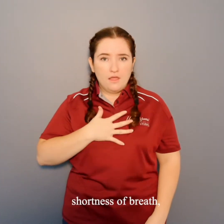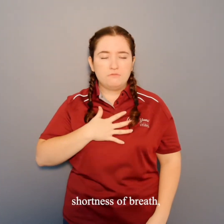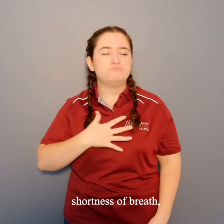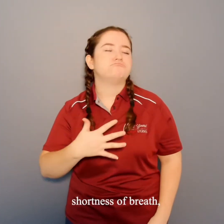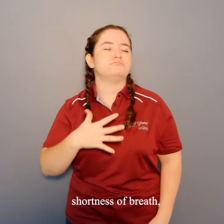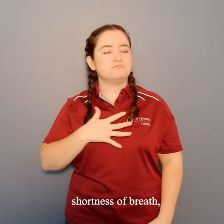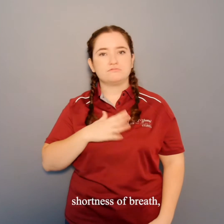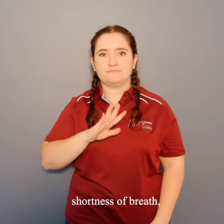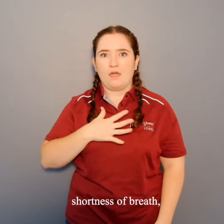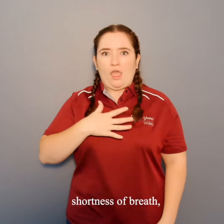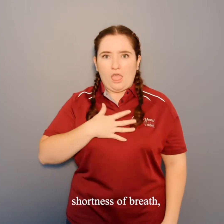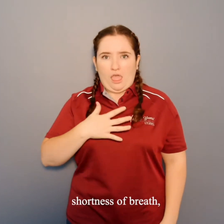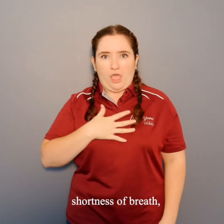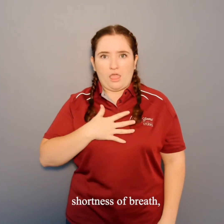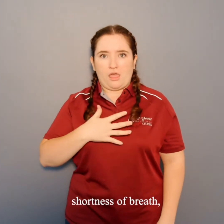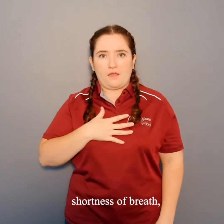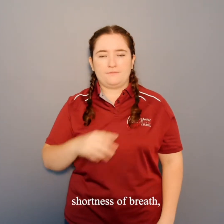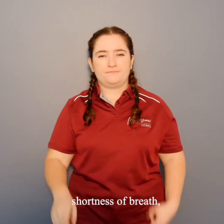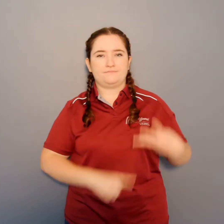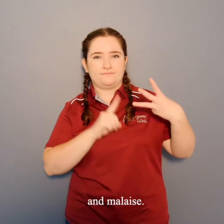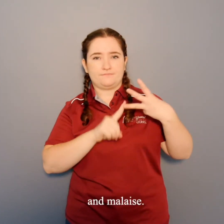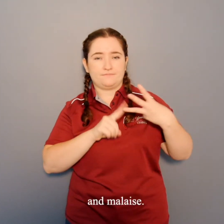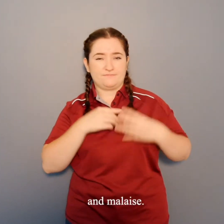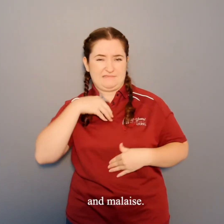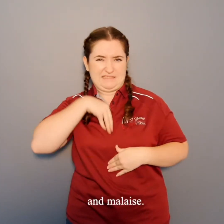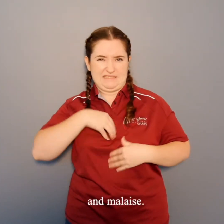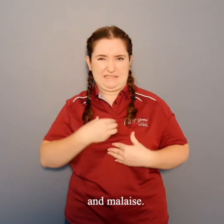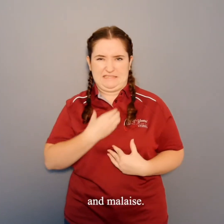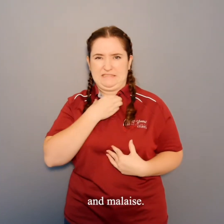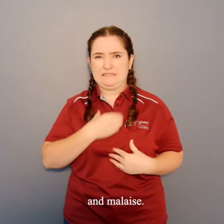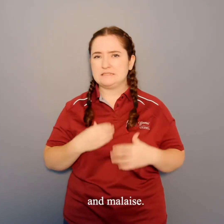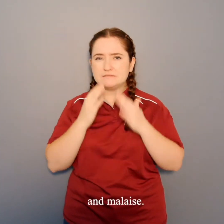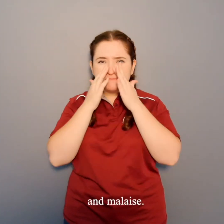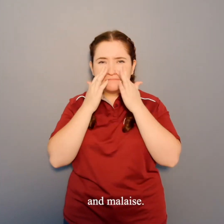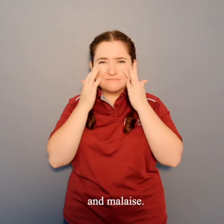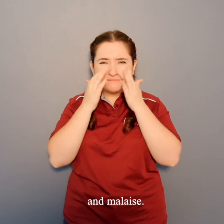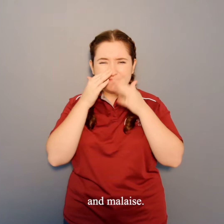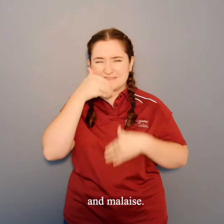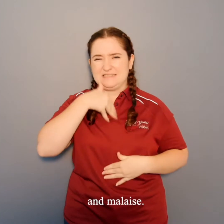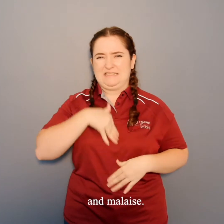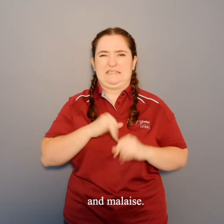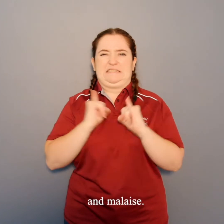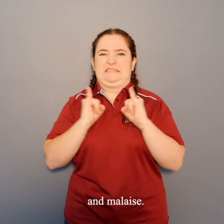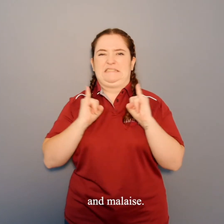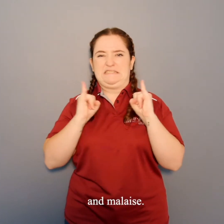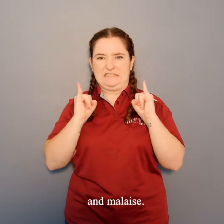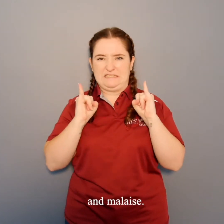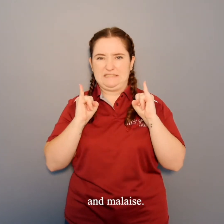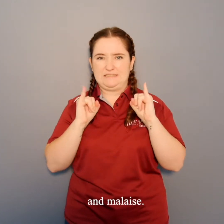breath, panting and shortness of breath, and then of course severe respiratory diseases in the nose, the